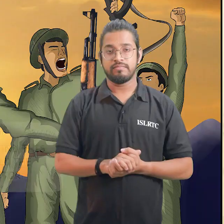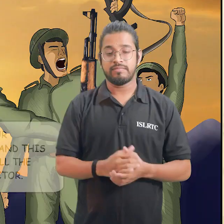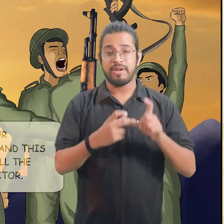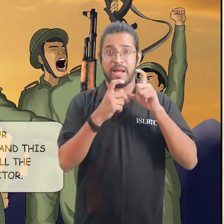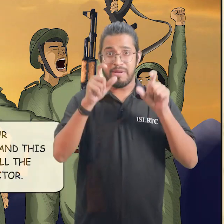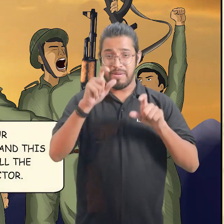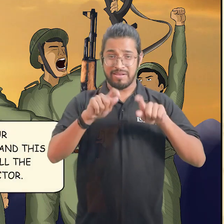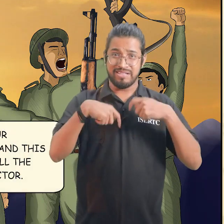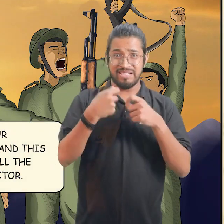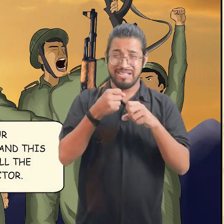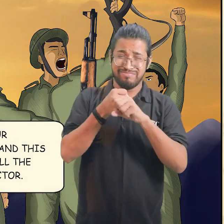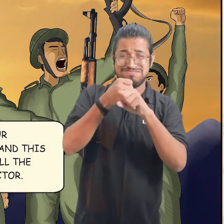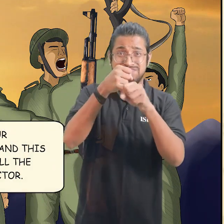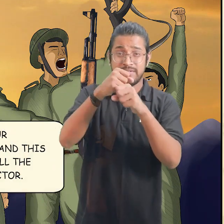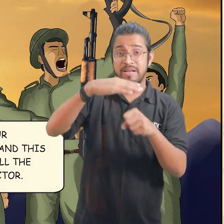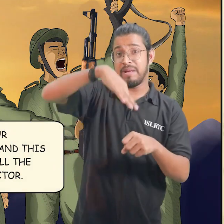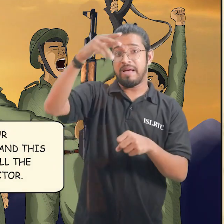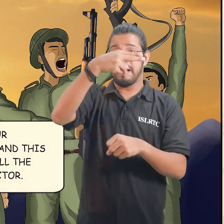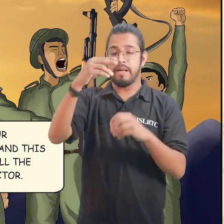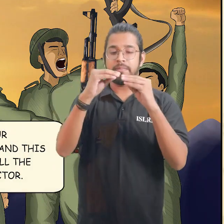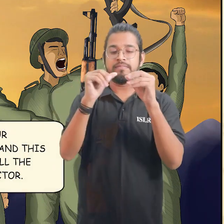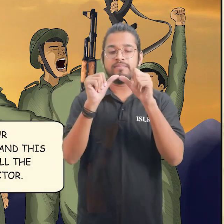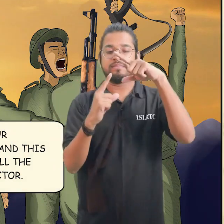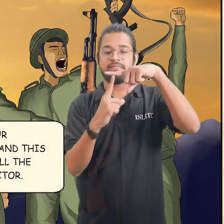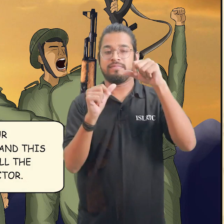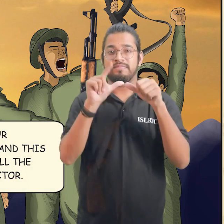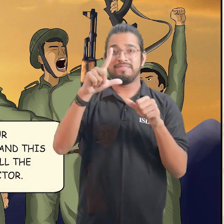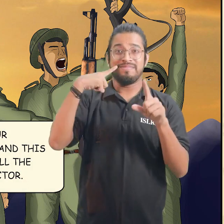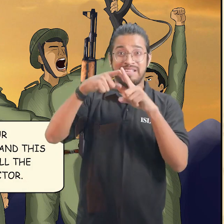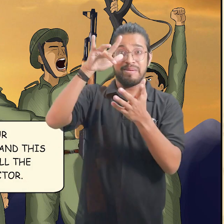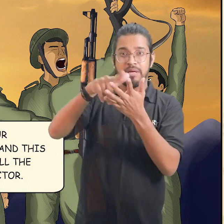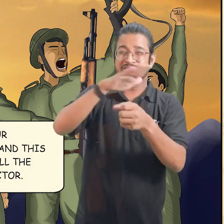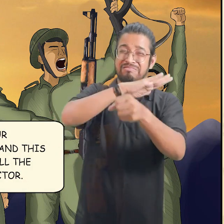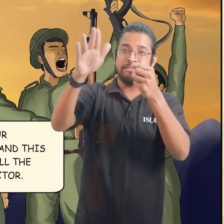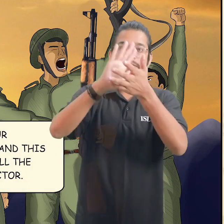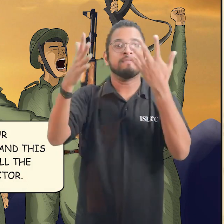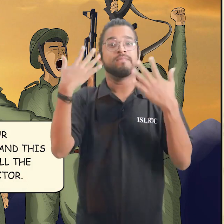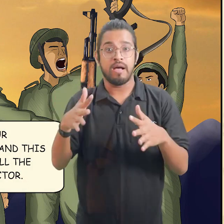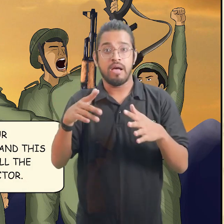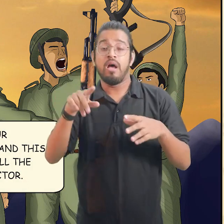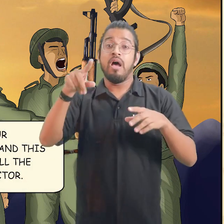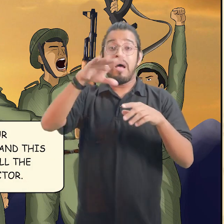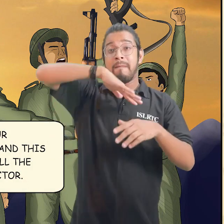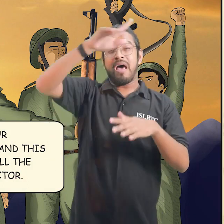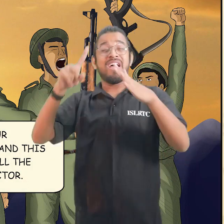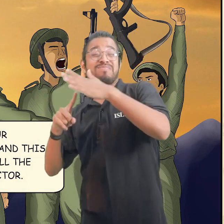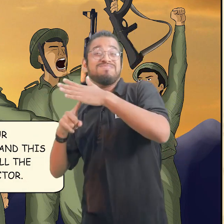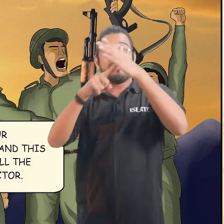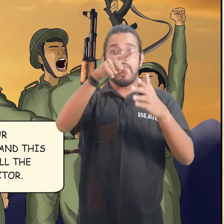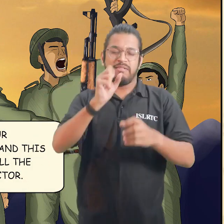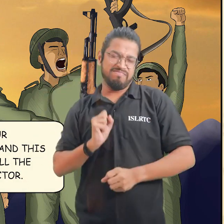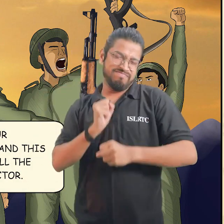odds. Zubar was a victory. The tricolour fluttered proudly on the hilltop, and this was